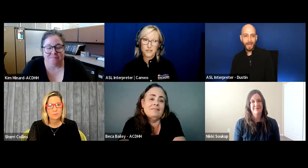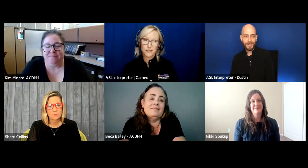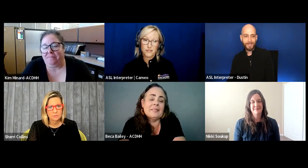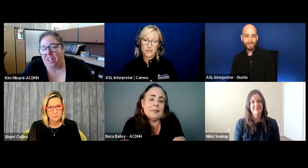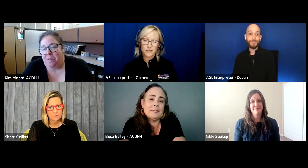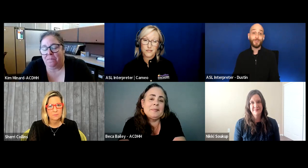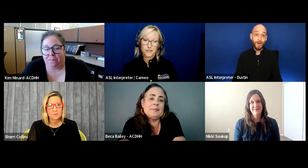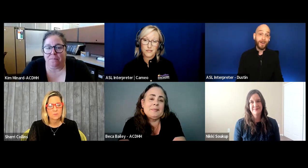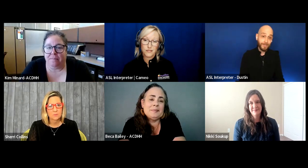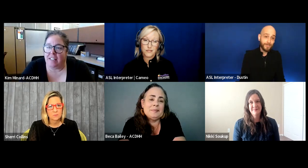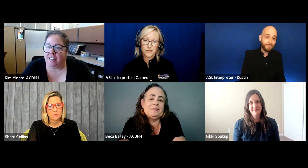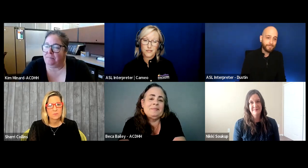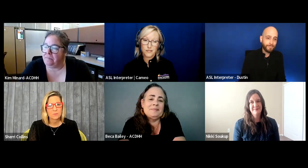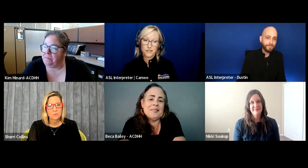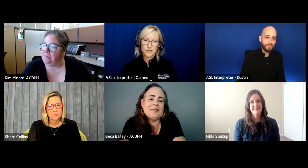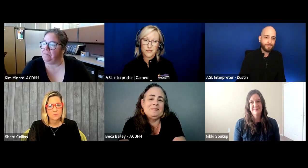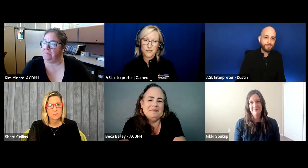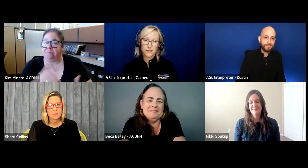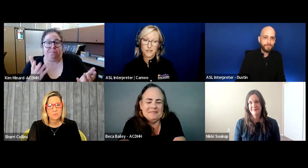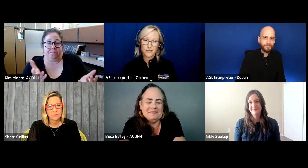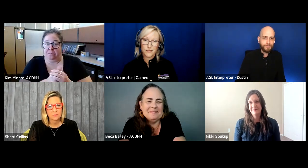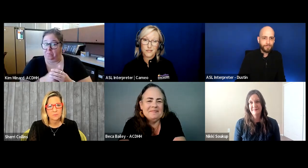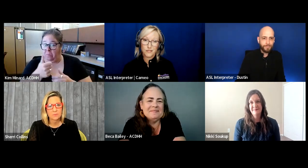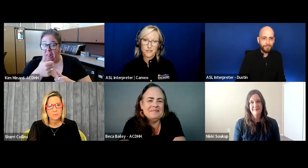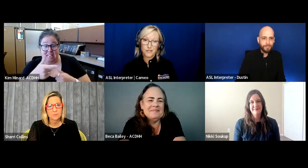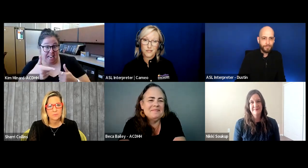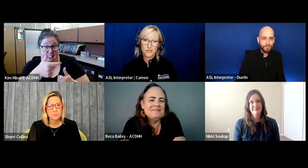community providing access to us.